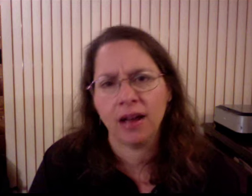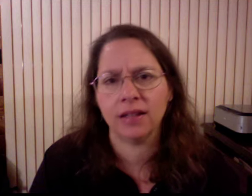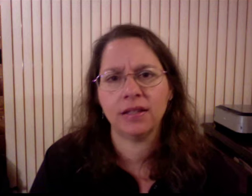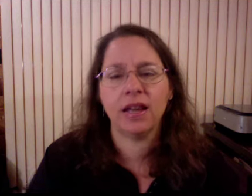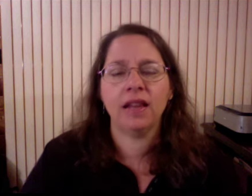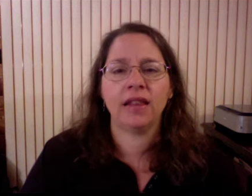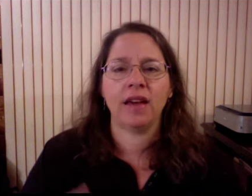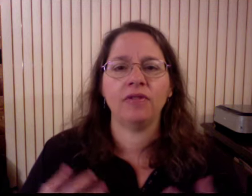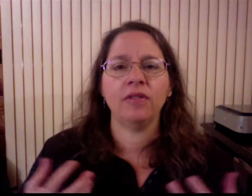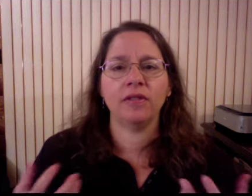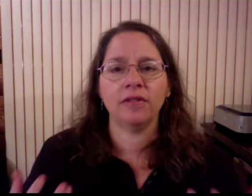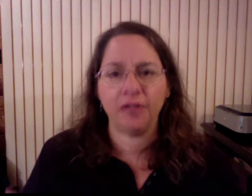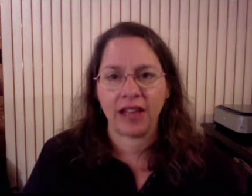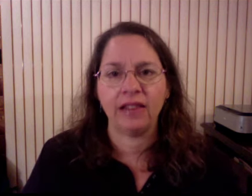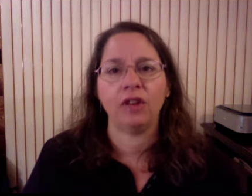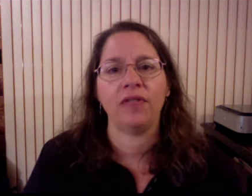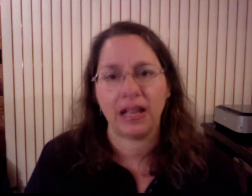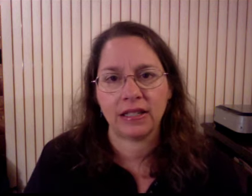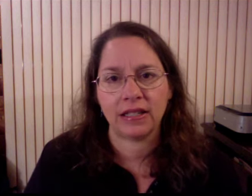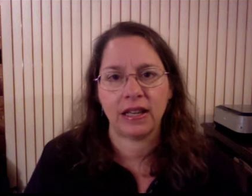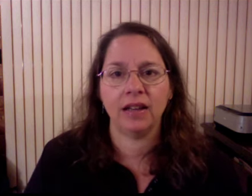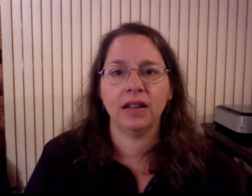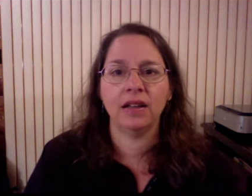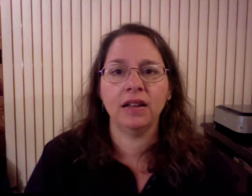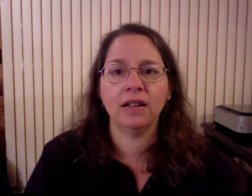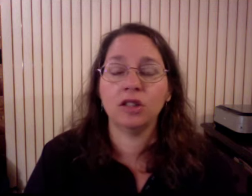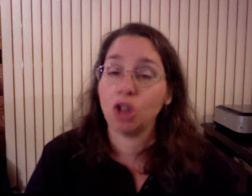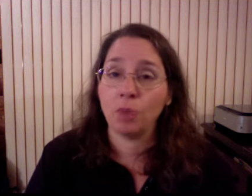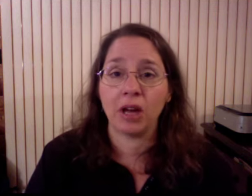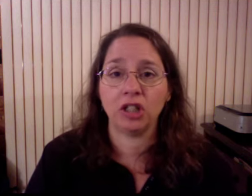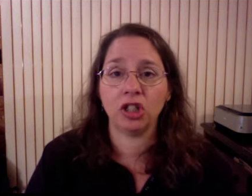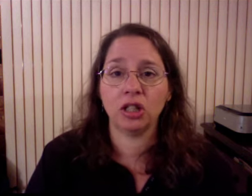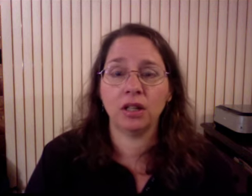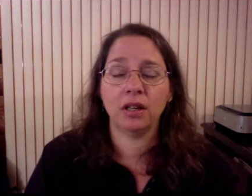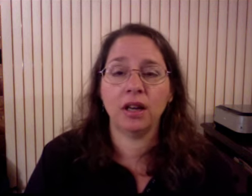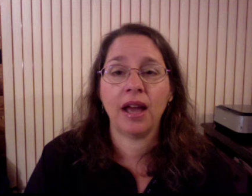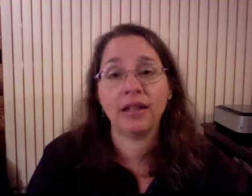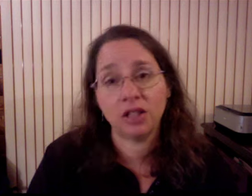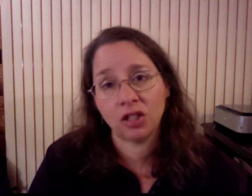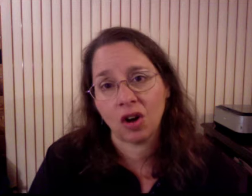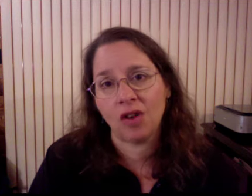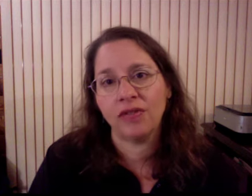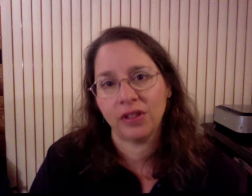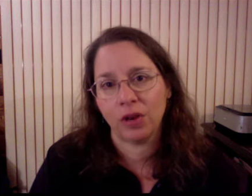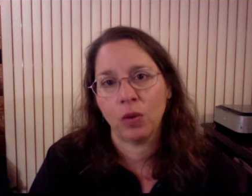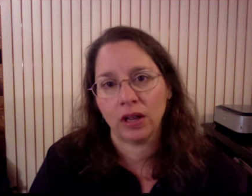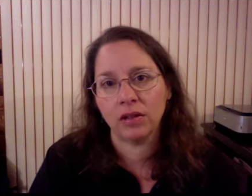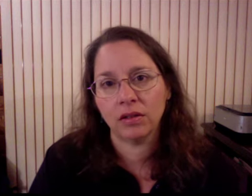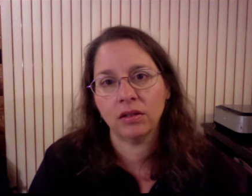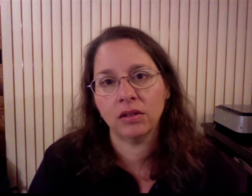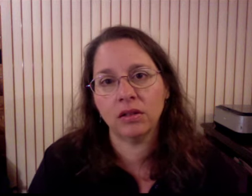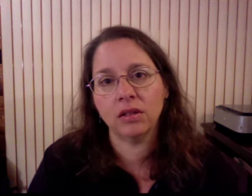because they have fed their fantasy so much and starved their will so